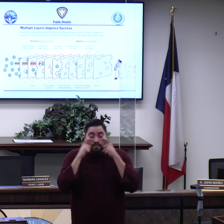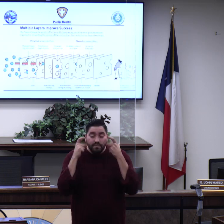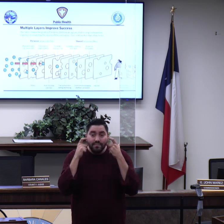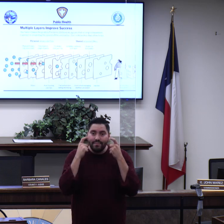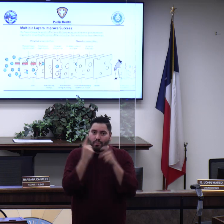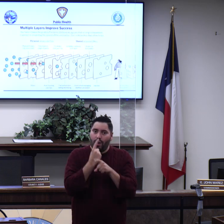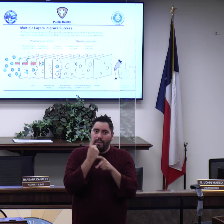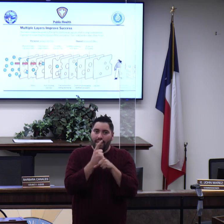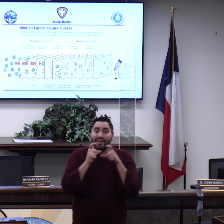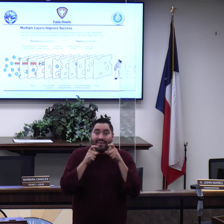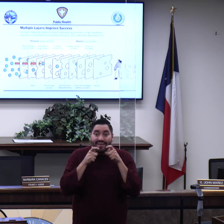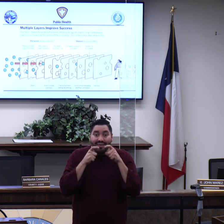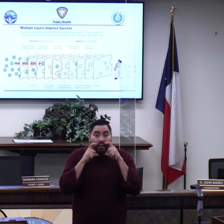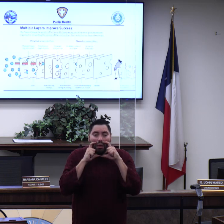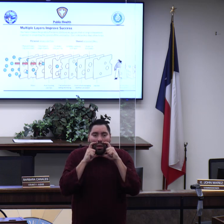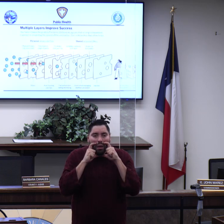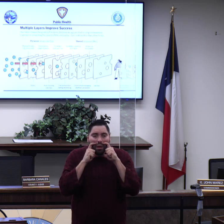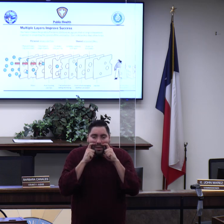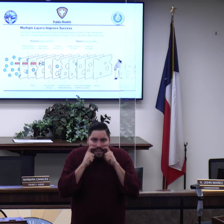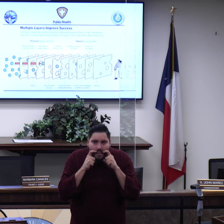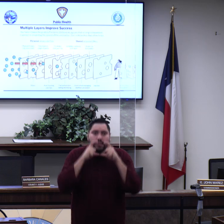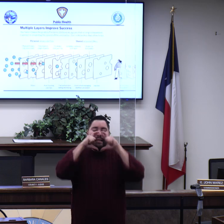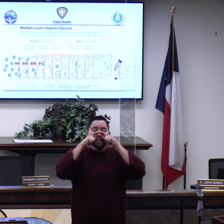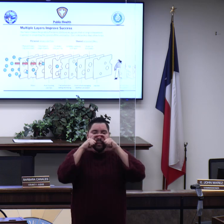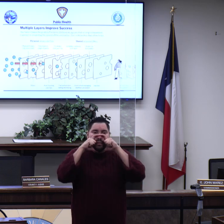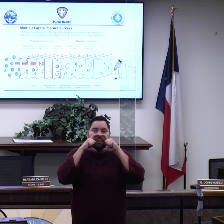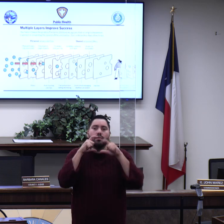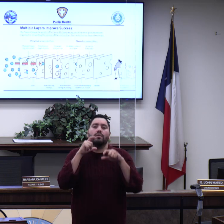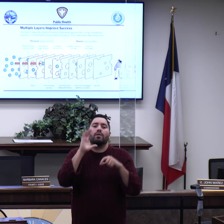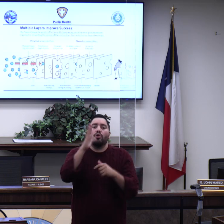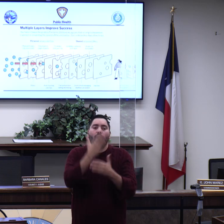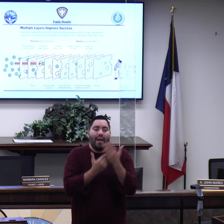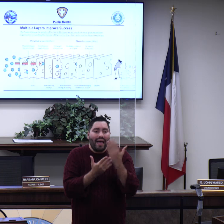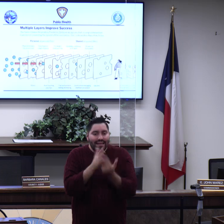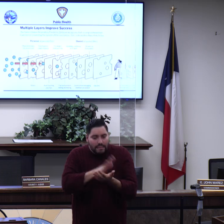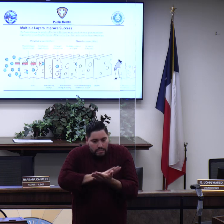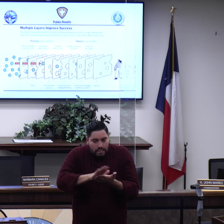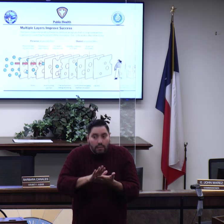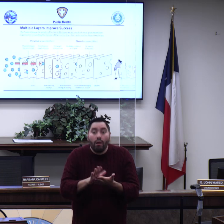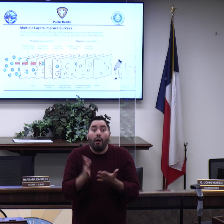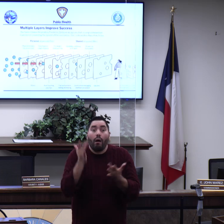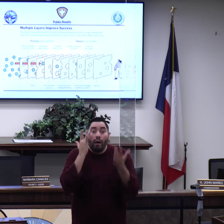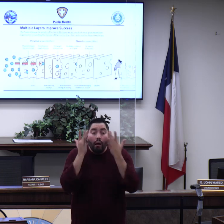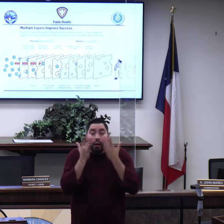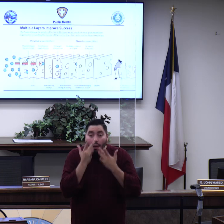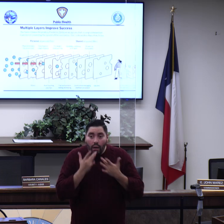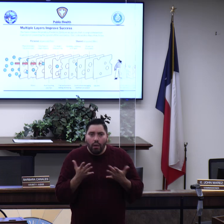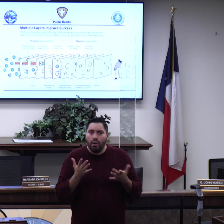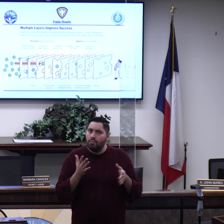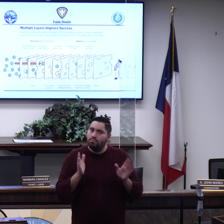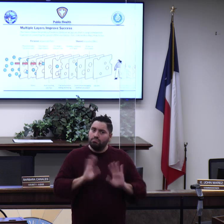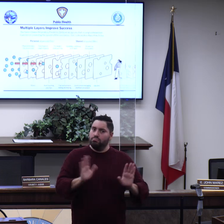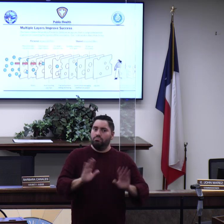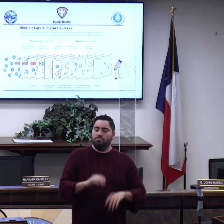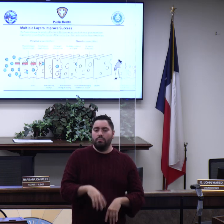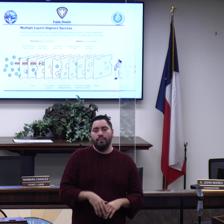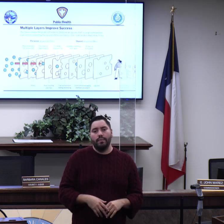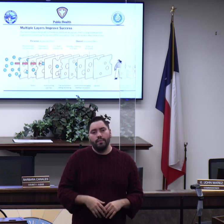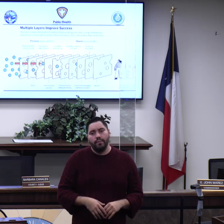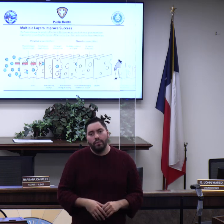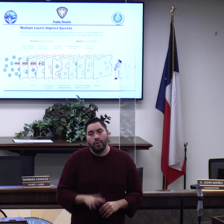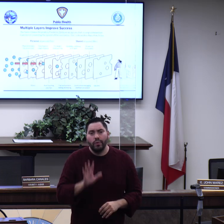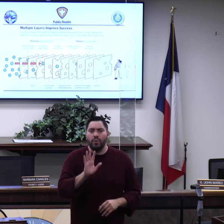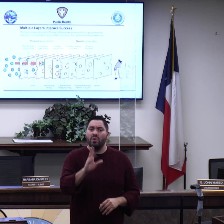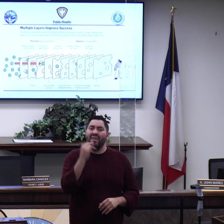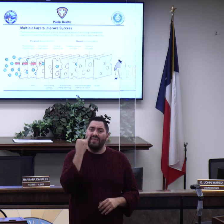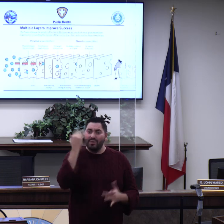to cover your nose and mouth, keeping your hands clean, not touching your eyes or nose with contaminated hands, staying home